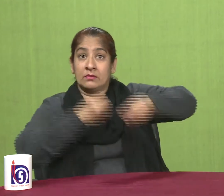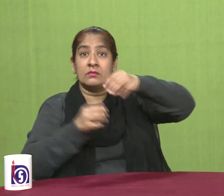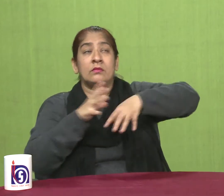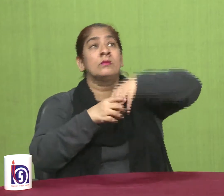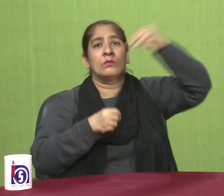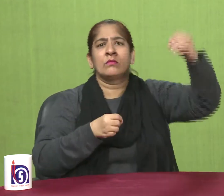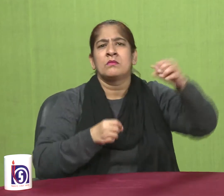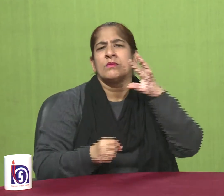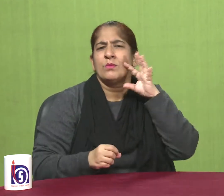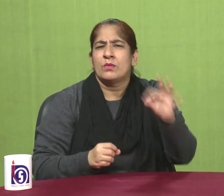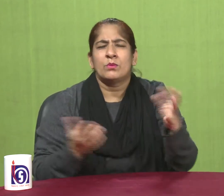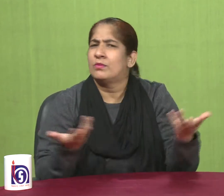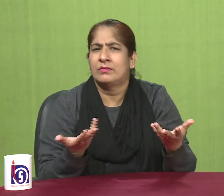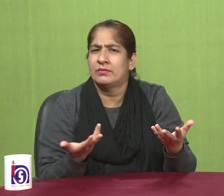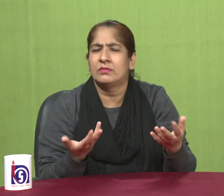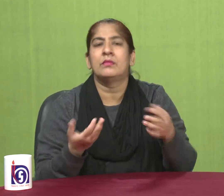Importance of external trade is